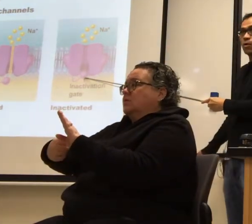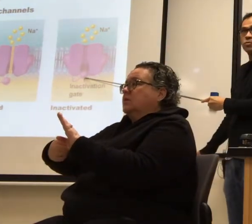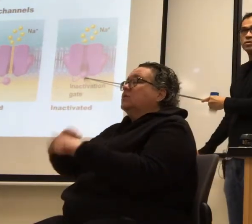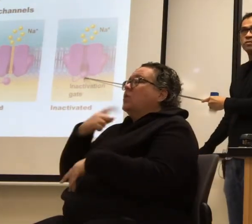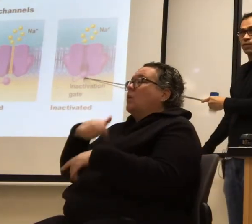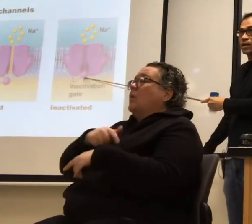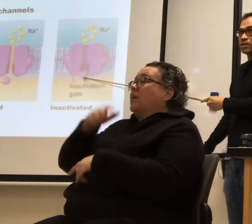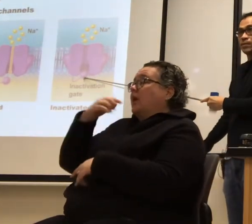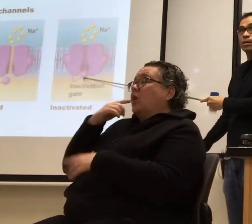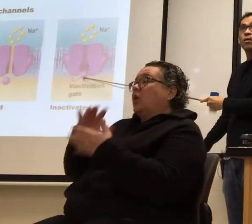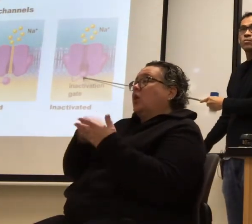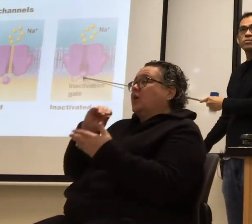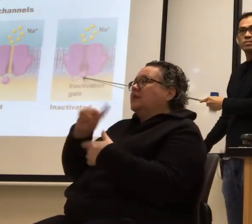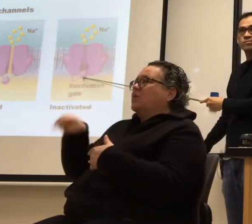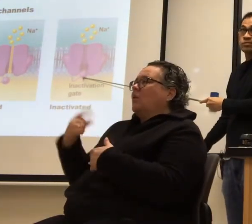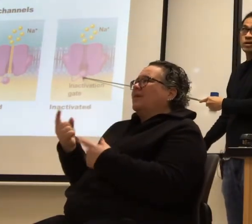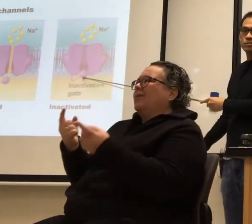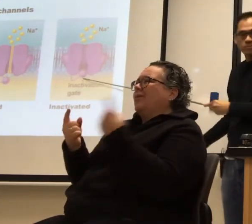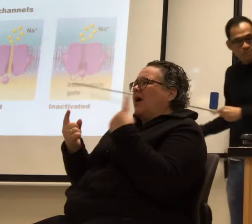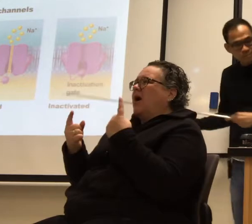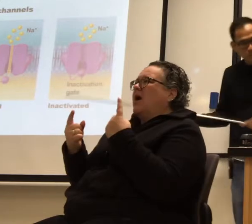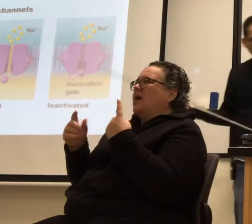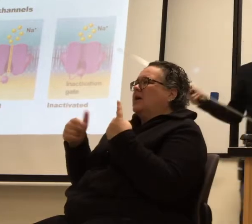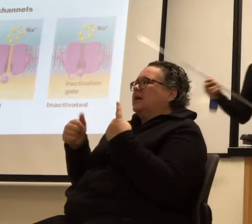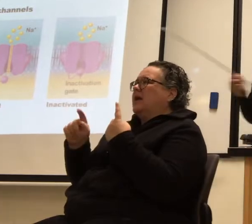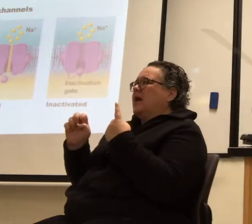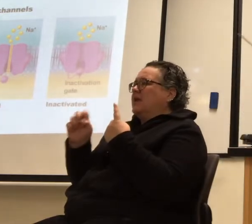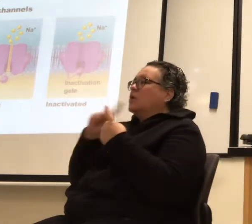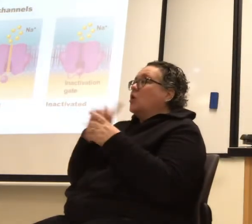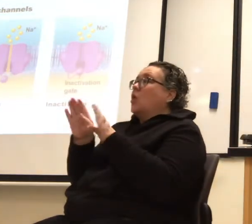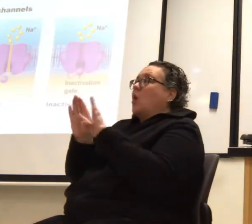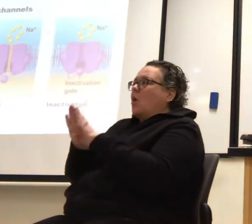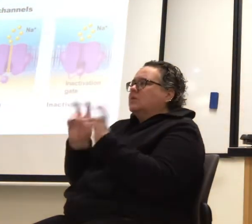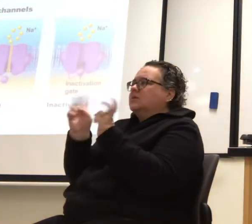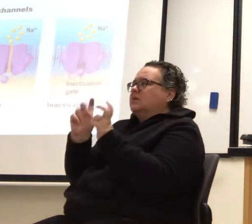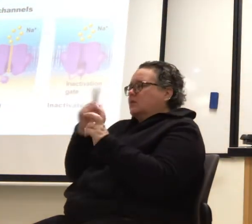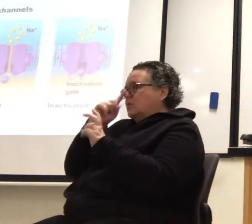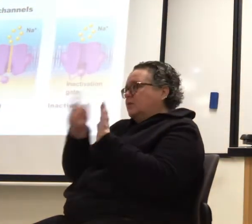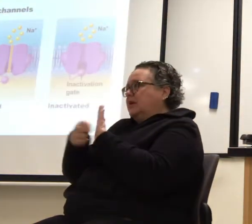is closed for it to be closed, right?